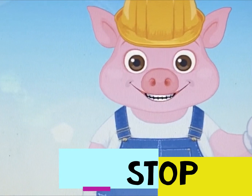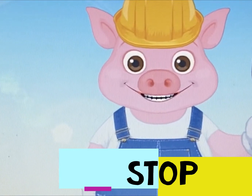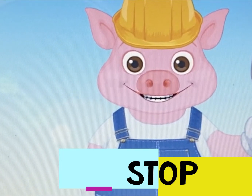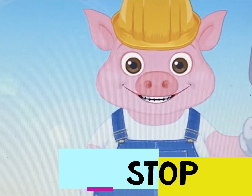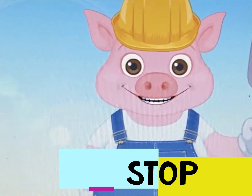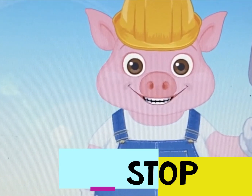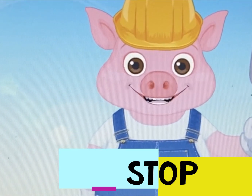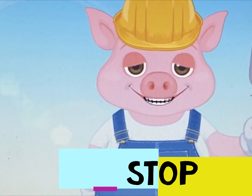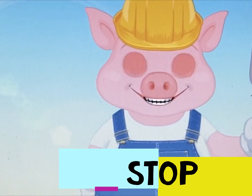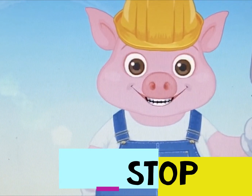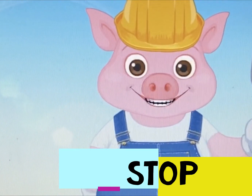Stop.